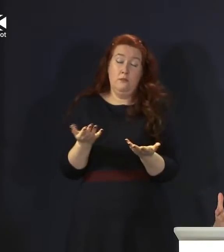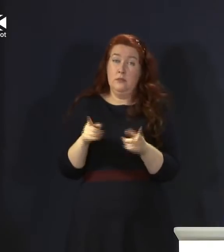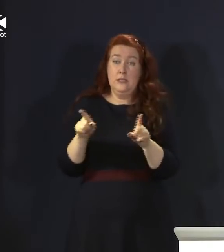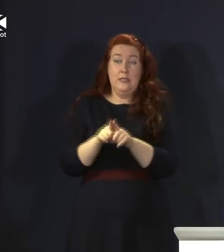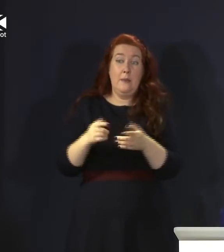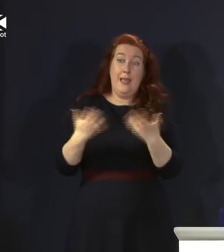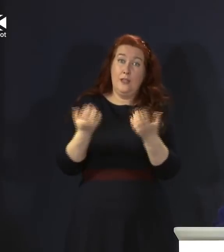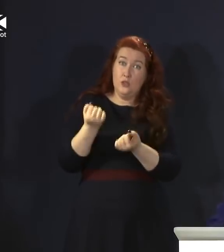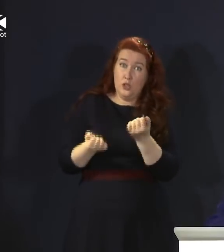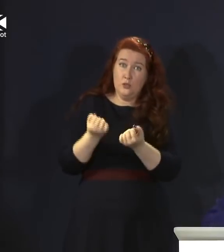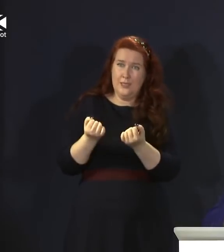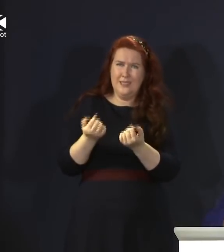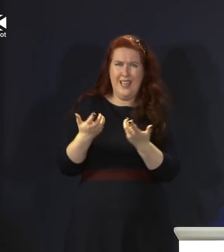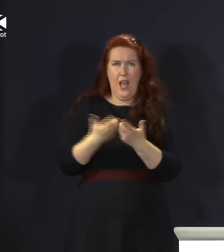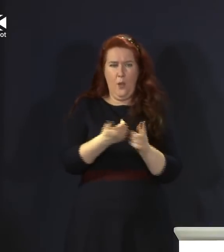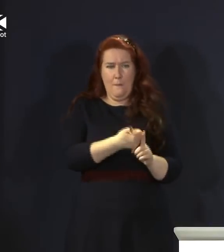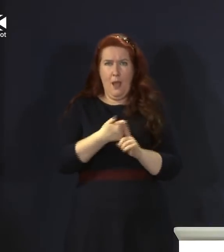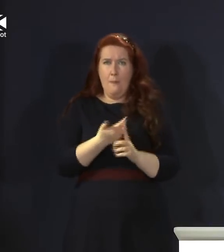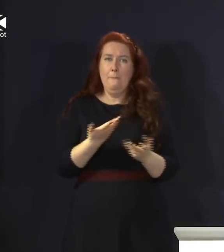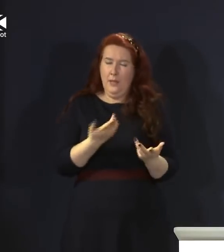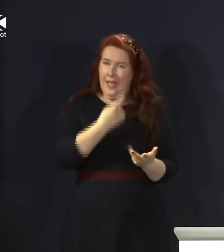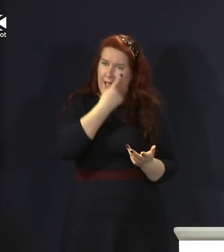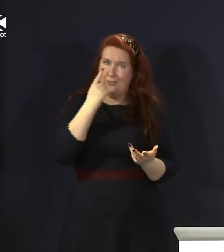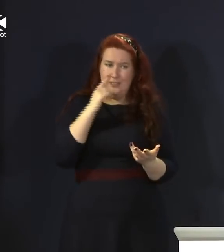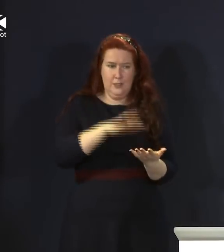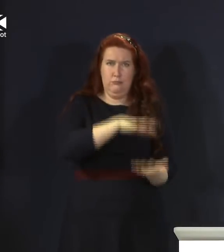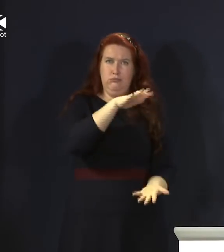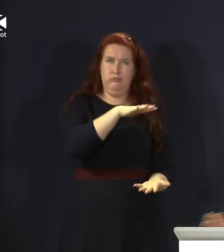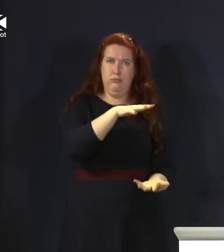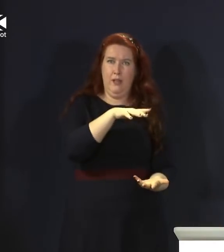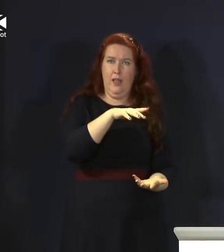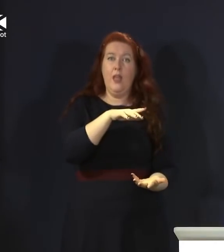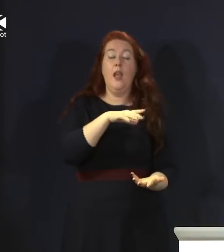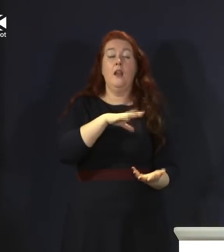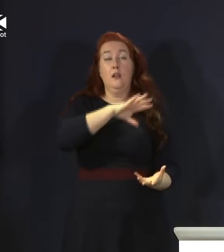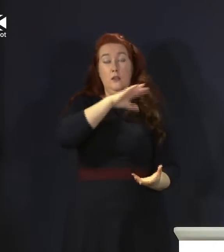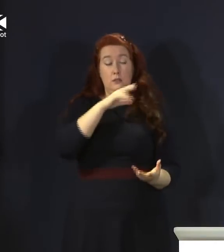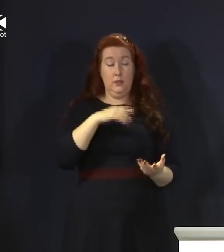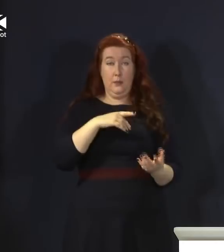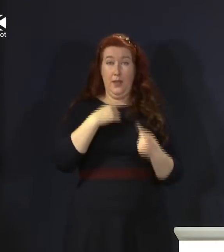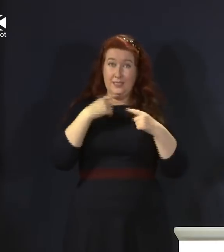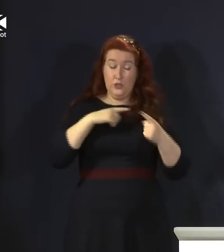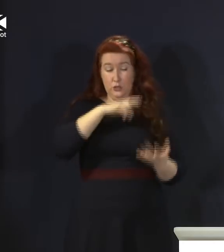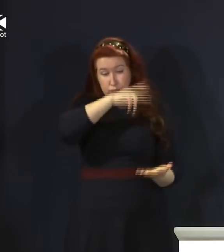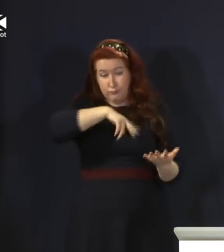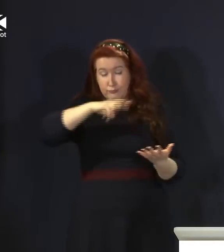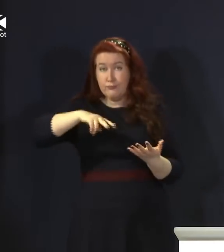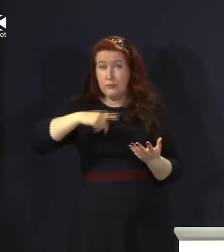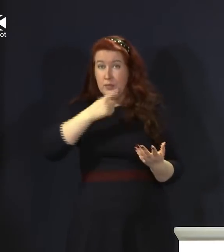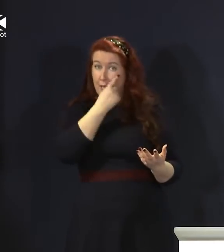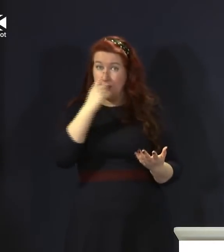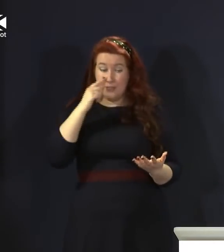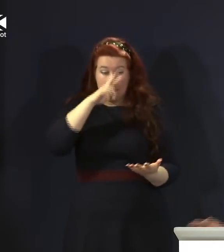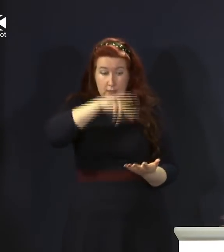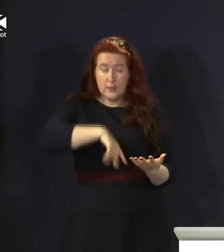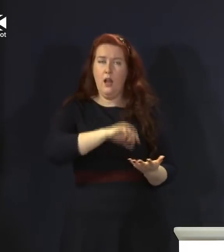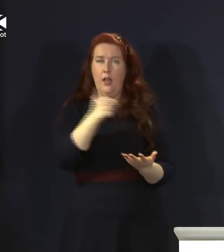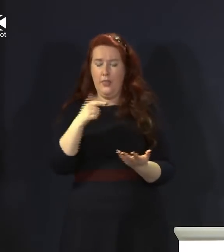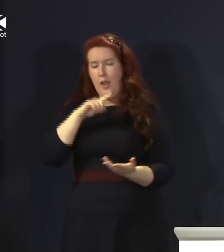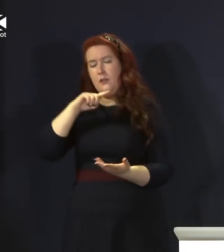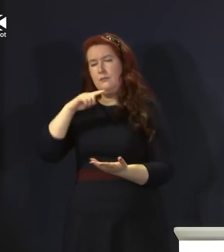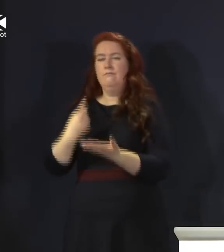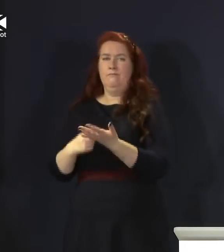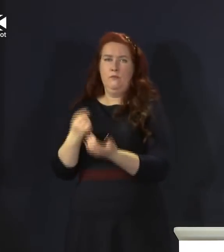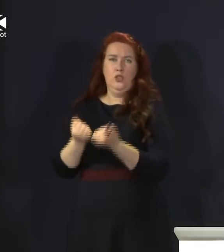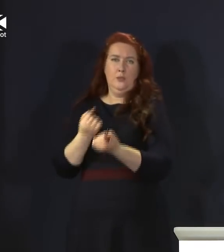is evidence required to inform that judgment, and then the teacher makes the judgments on the basis of that. So it is